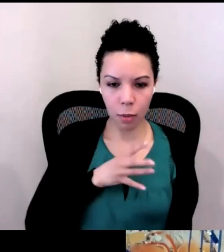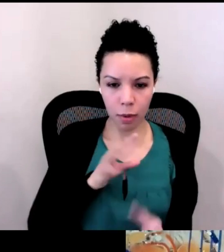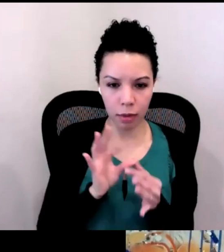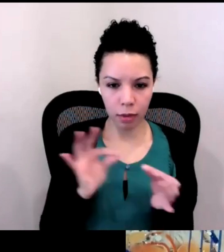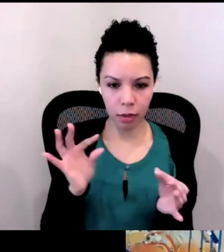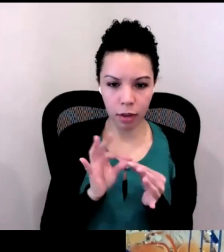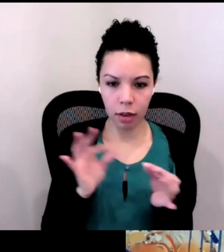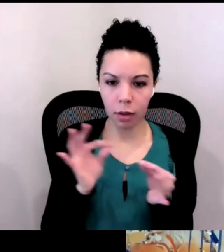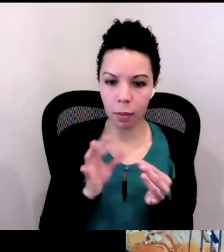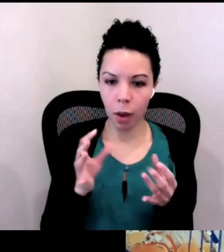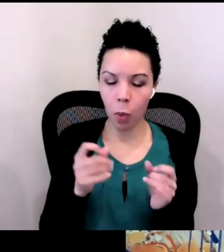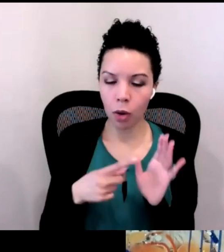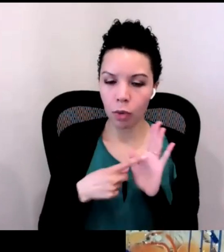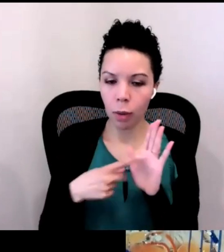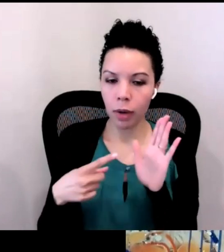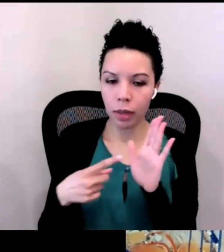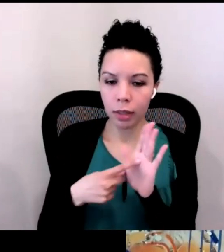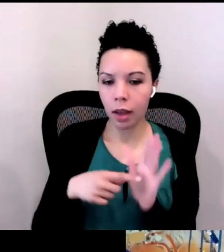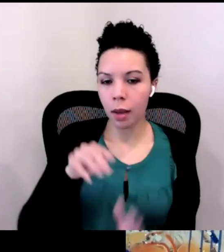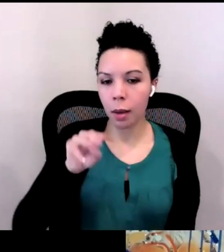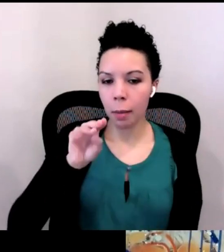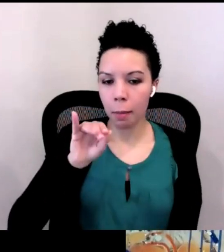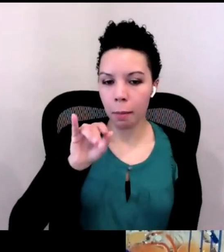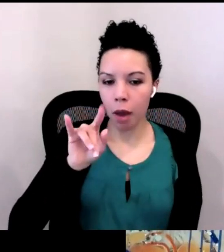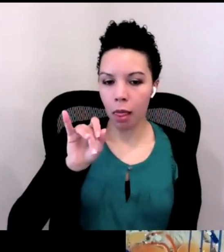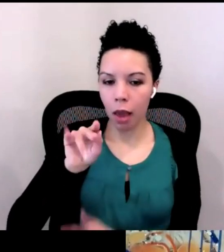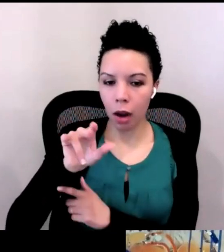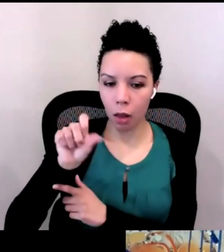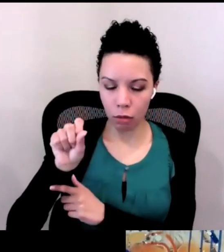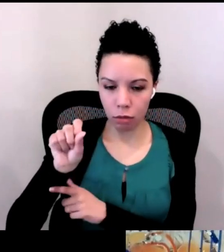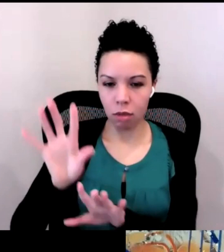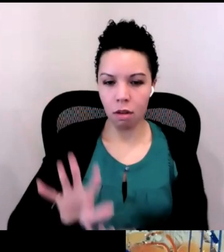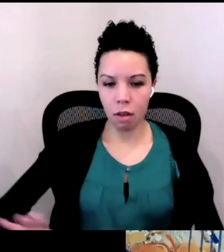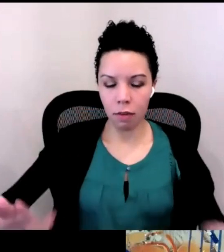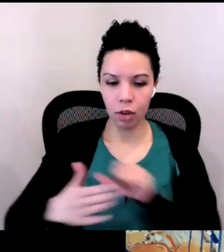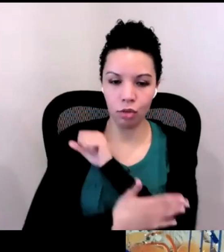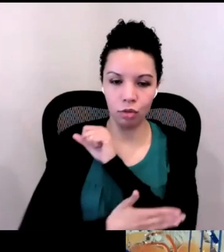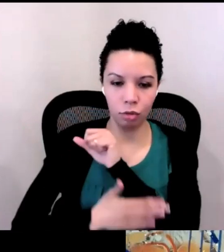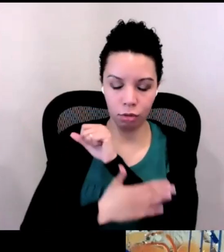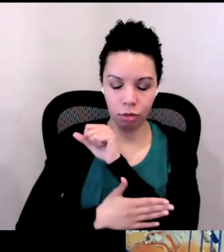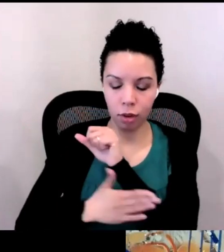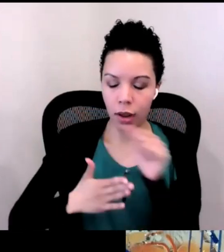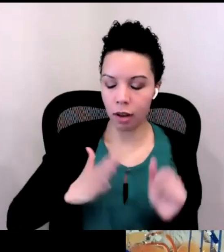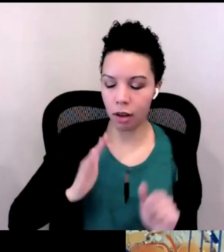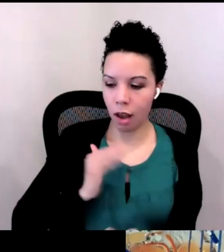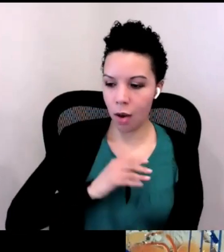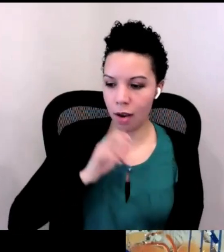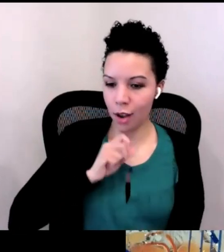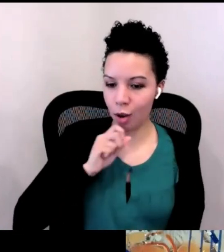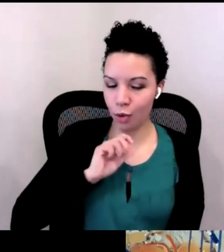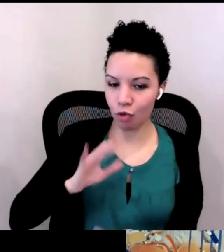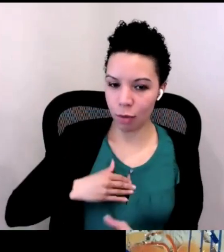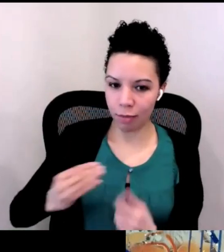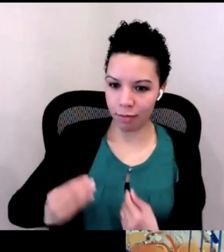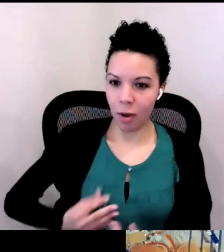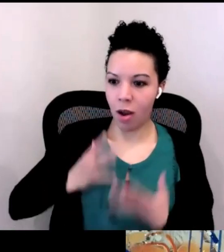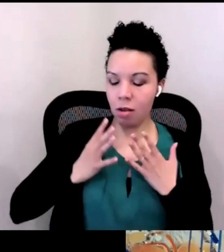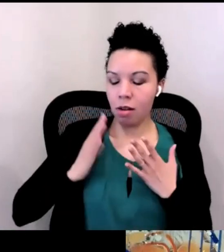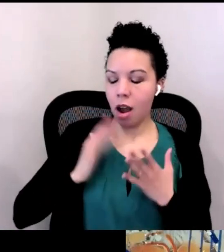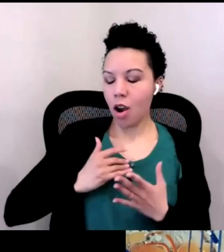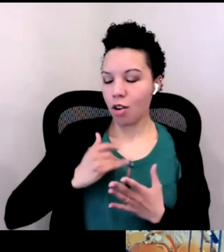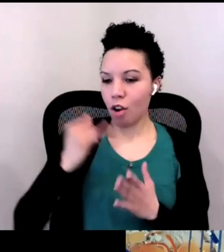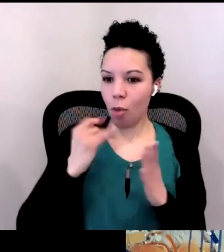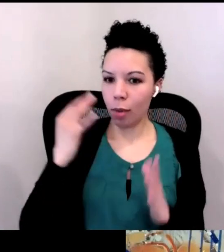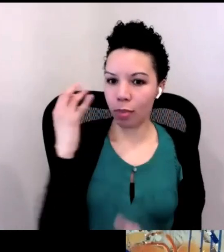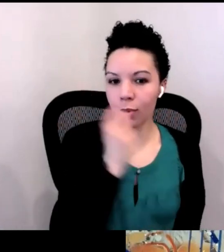want to represent millennials across the country, and I'm inspired by our age group and the artwork that we're drawn to. So this was made